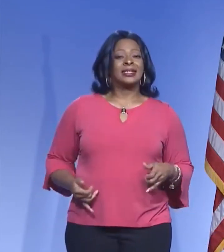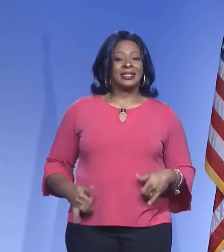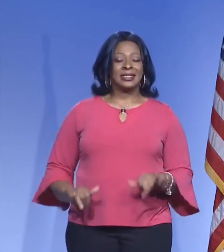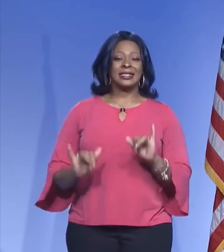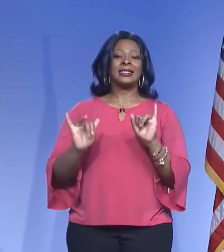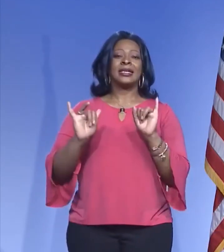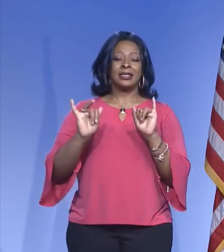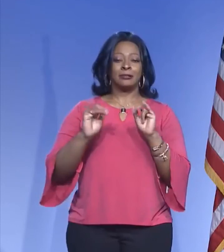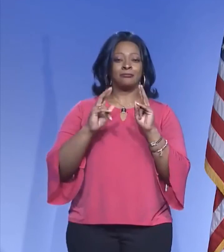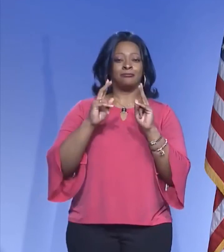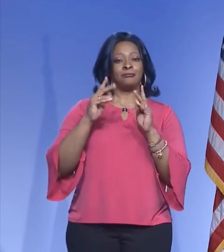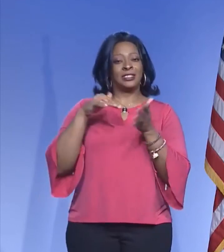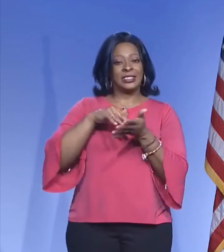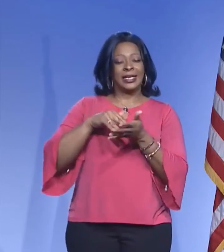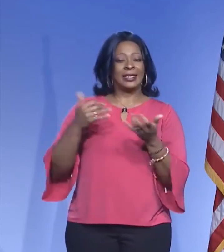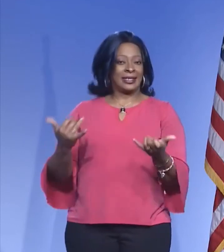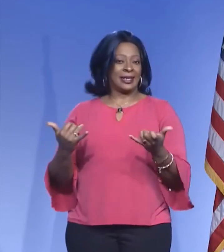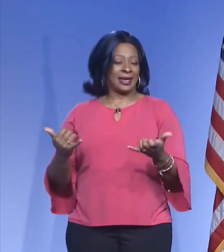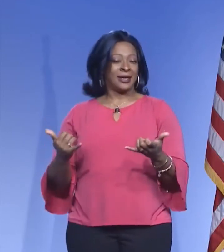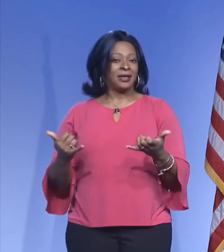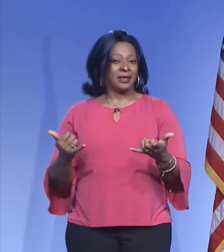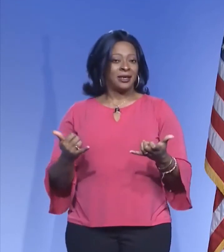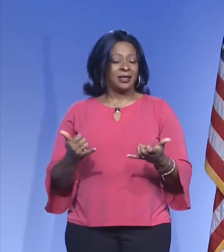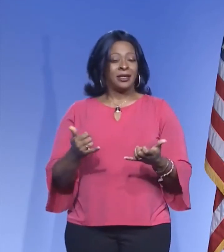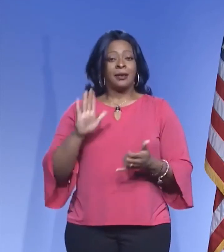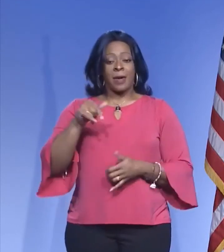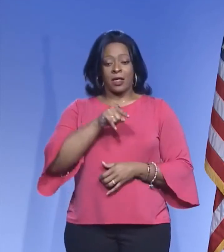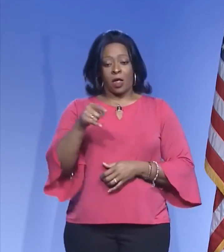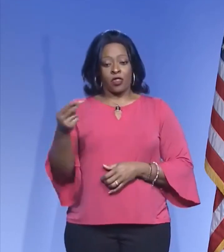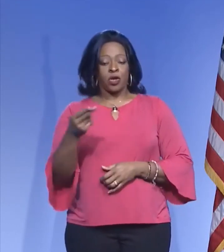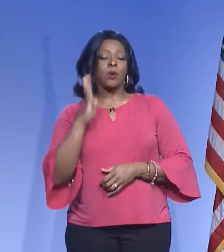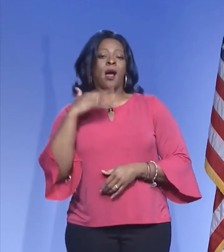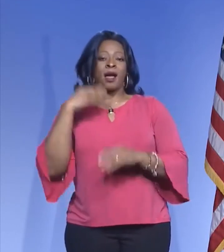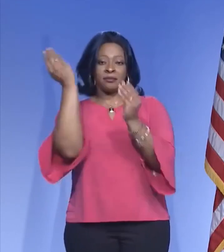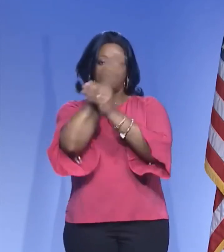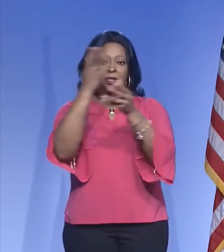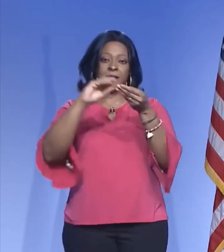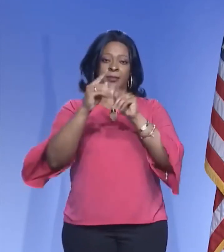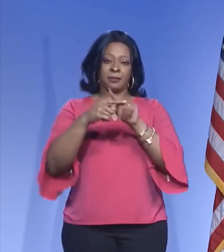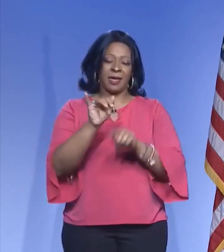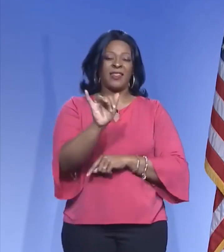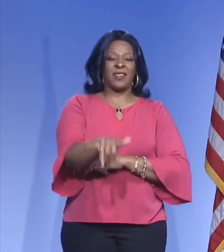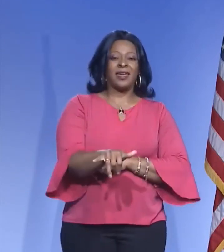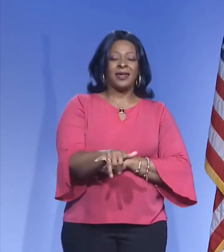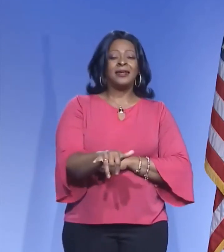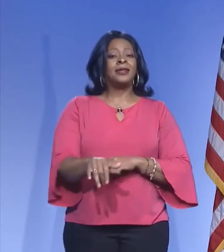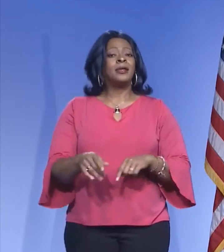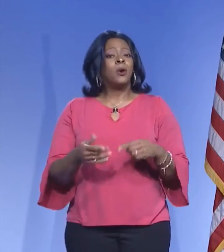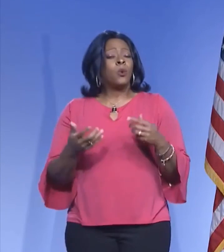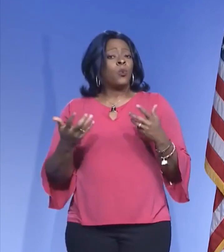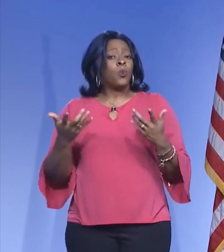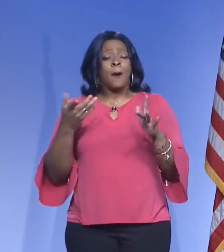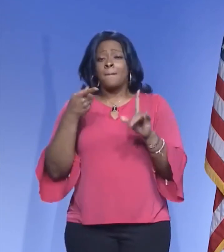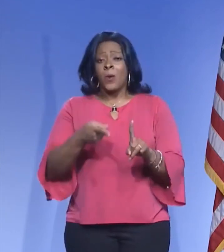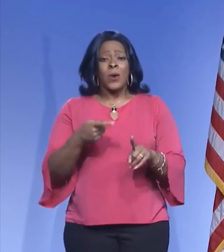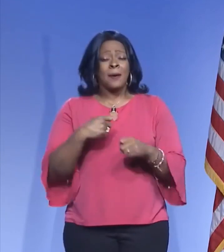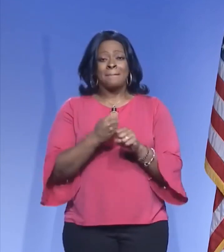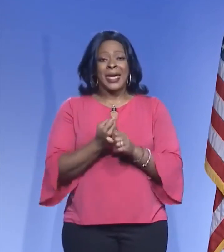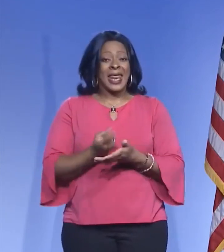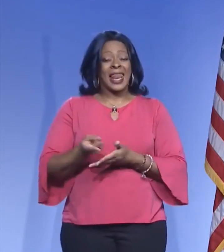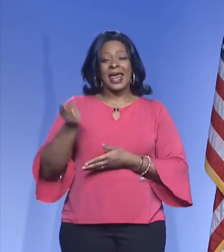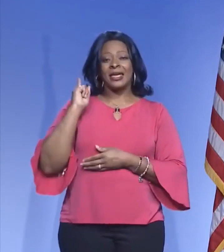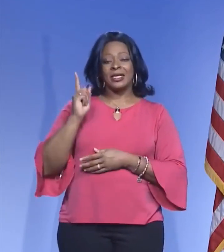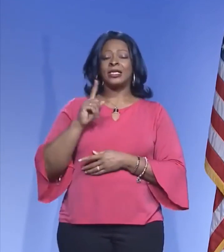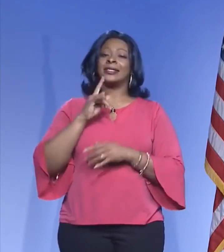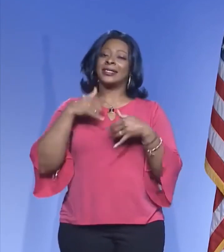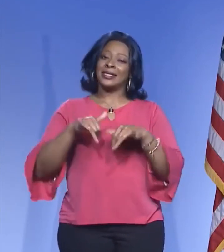redone today even, and so by Thursday I'll have updated numbers on that. But the point I was making last week remains